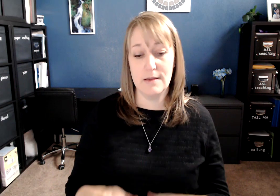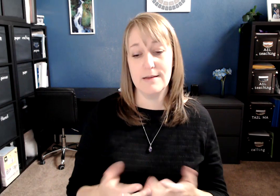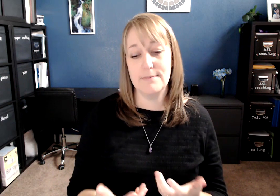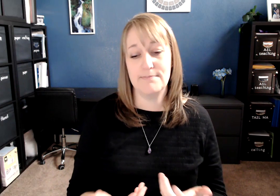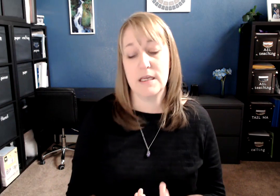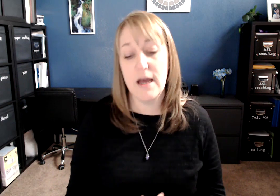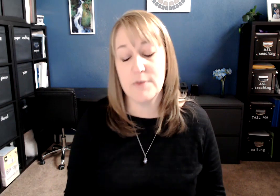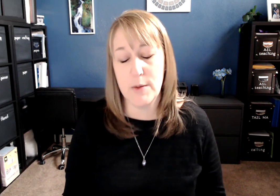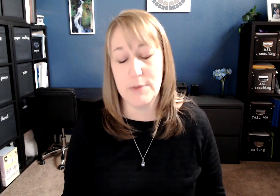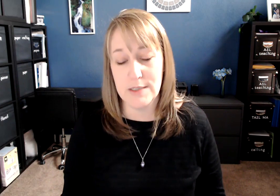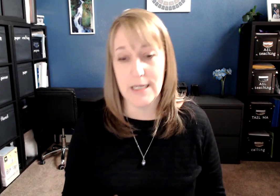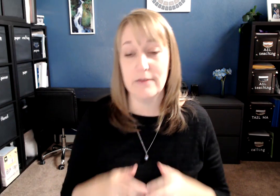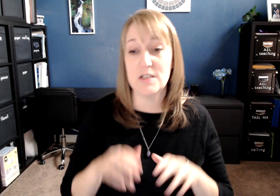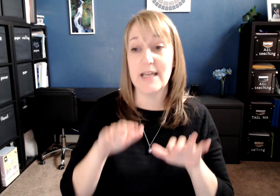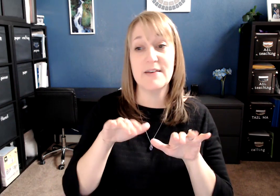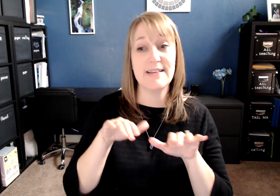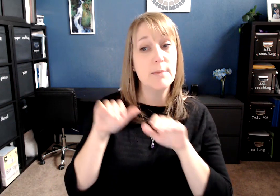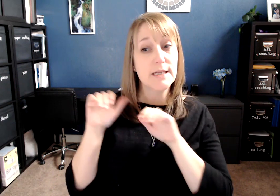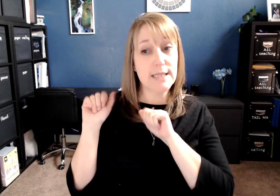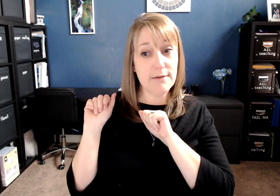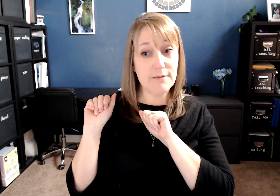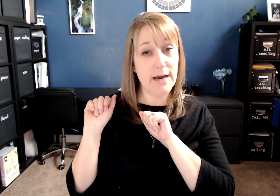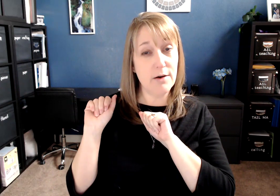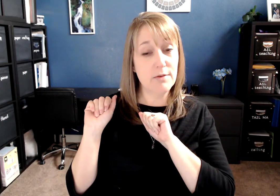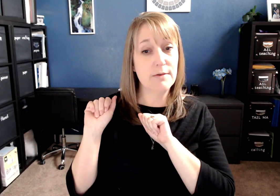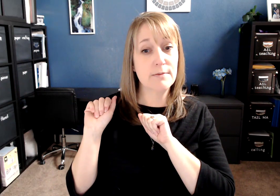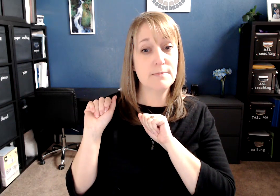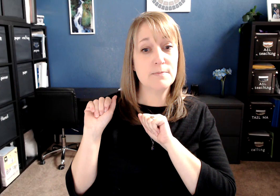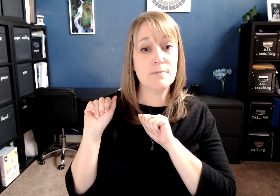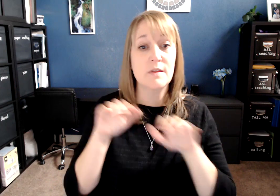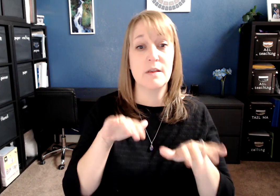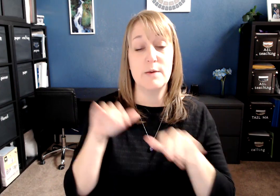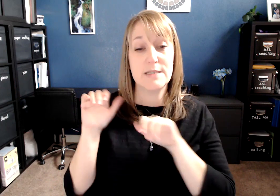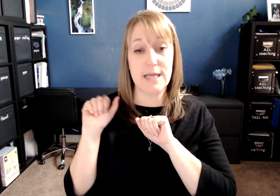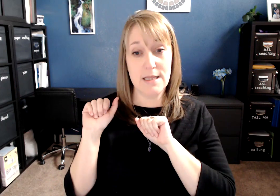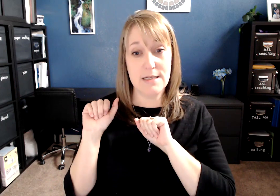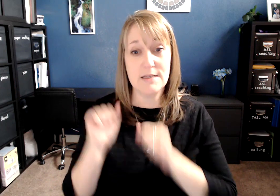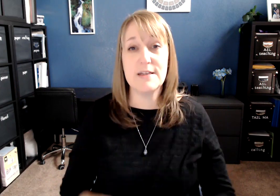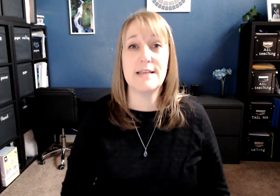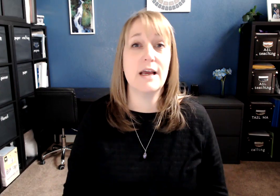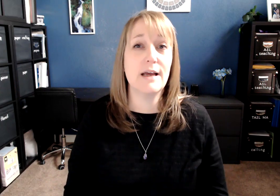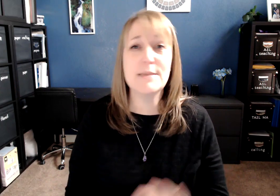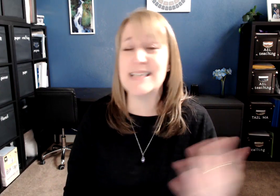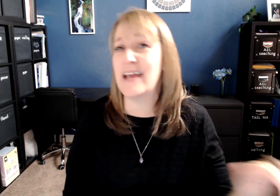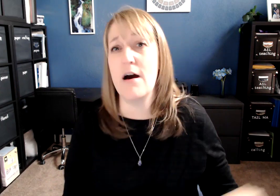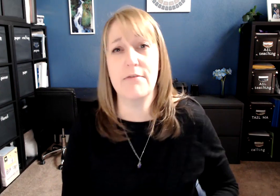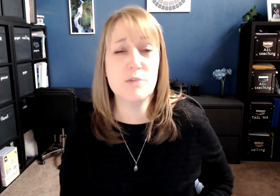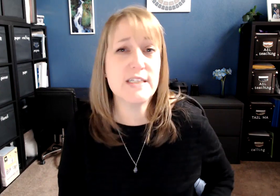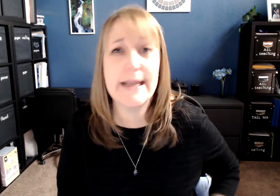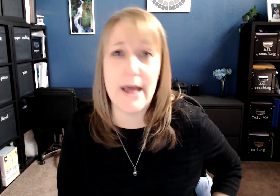It kind of the way we use it in English. Like if I say, I'm going to leave now, I would sign this. If I say, I'm going to take off, I'm just getting out of